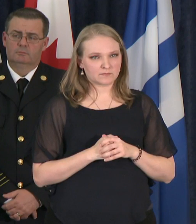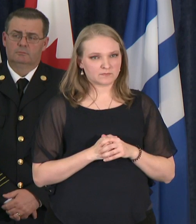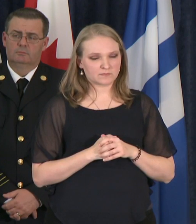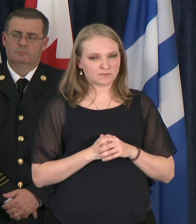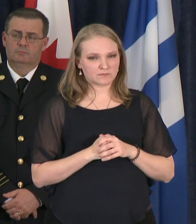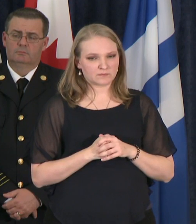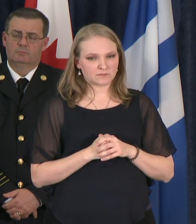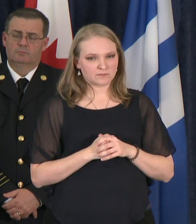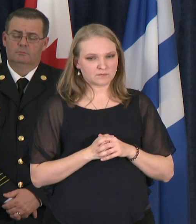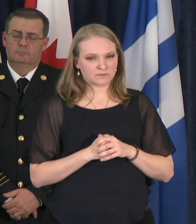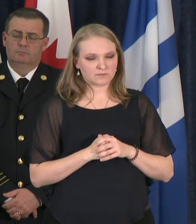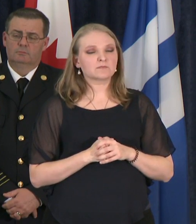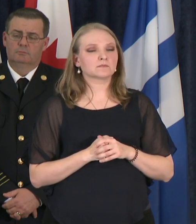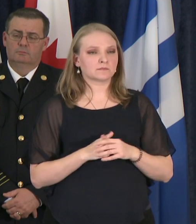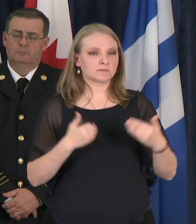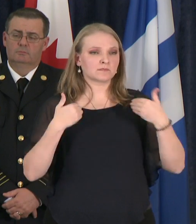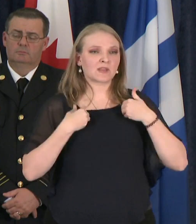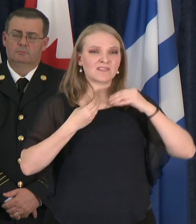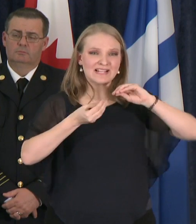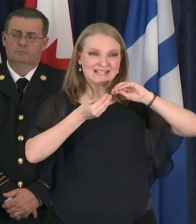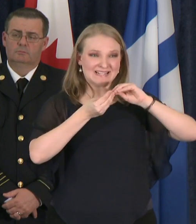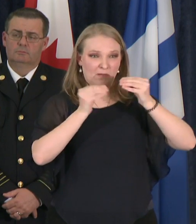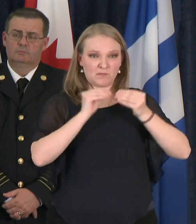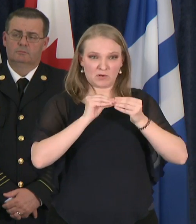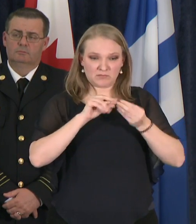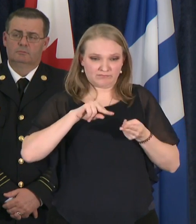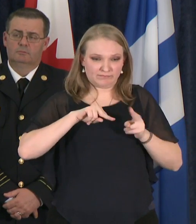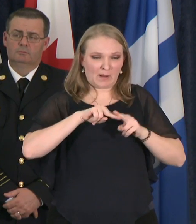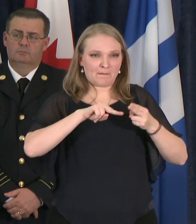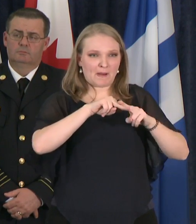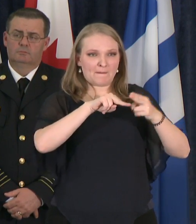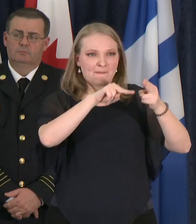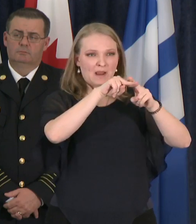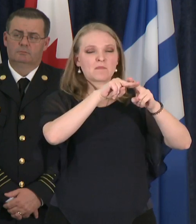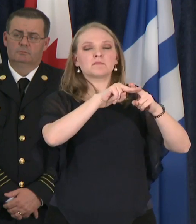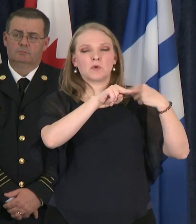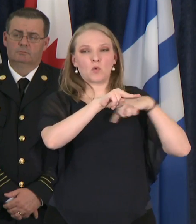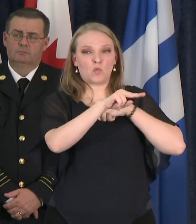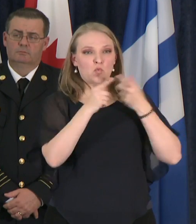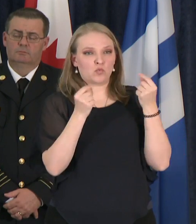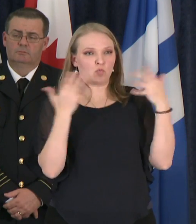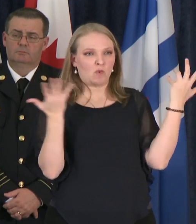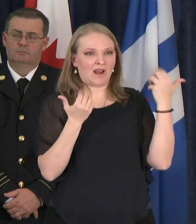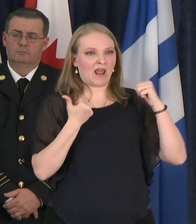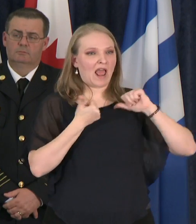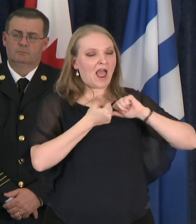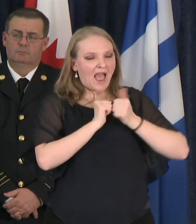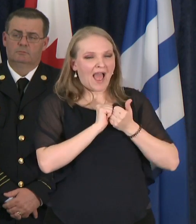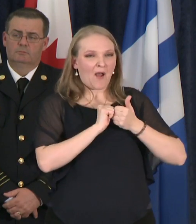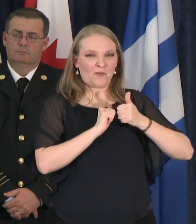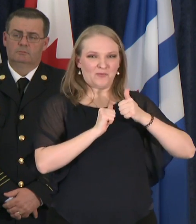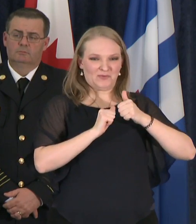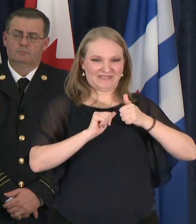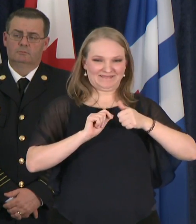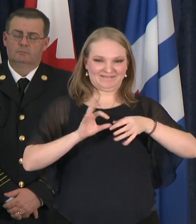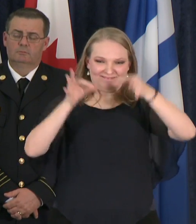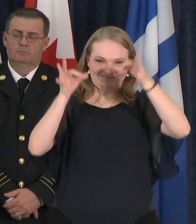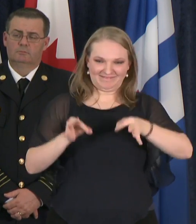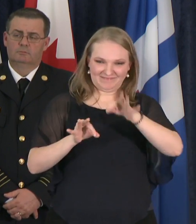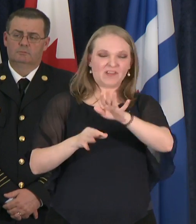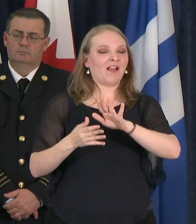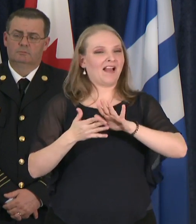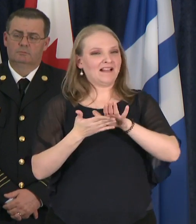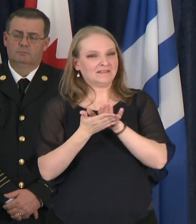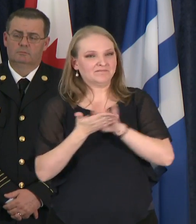a certain number of cases, it becomes more of an academic exercise to clear people. So it no longer